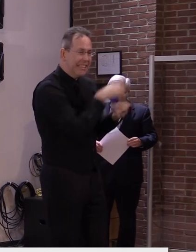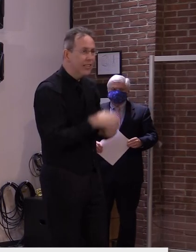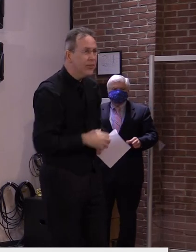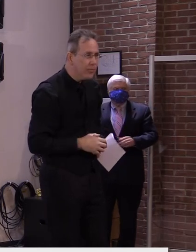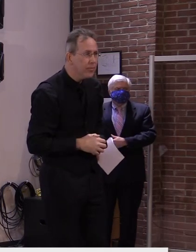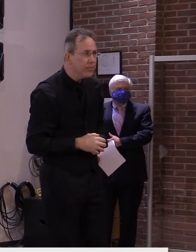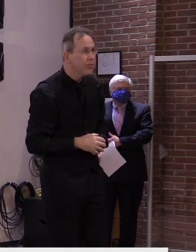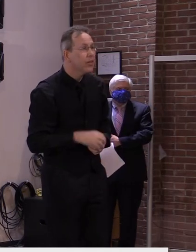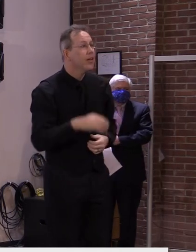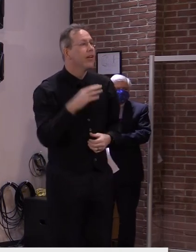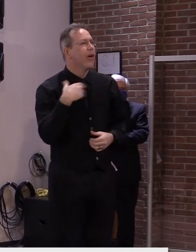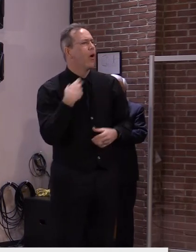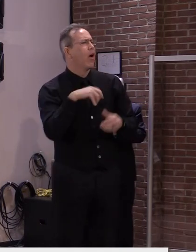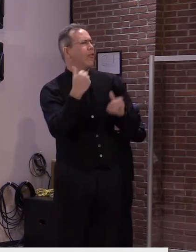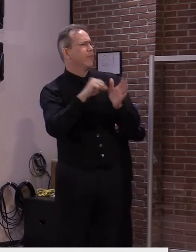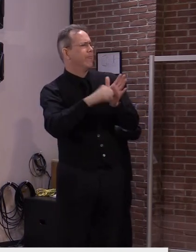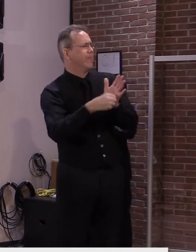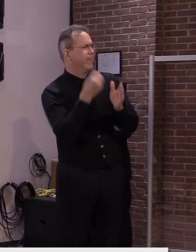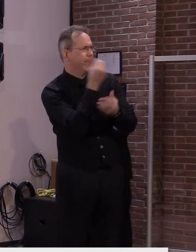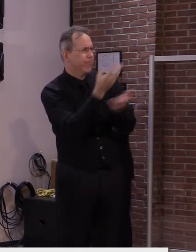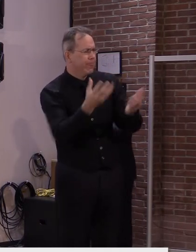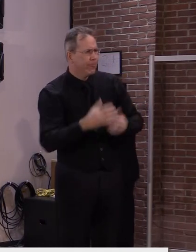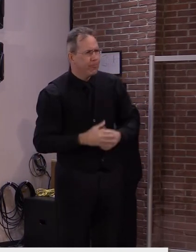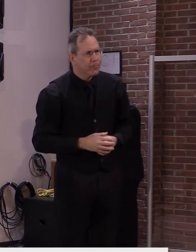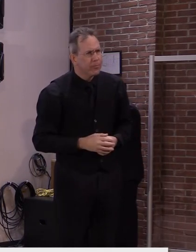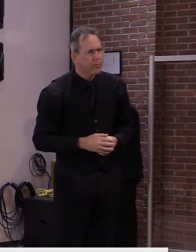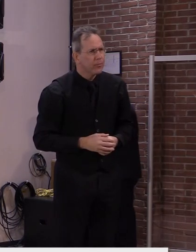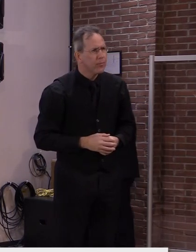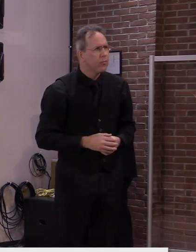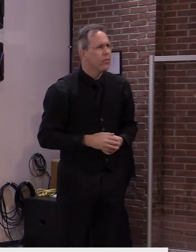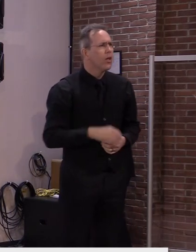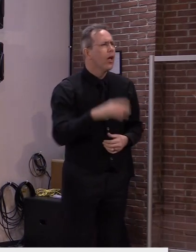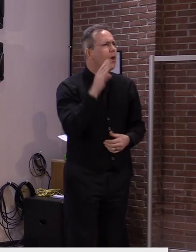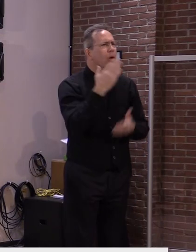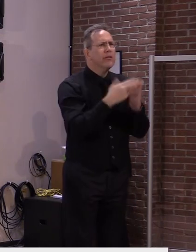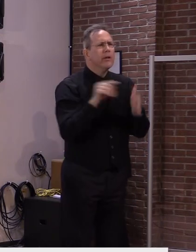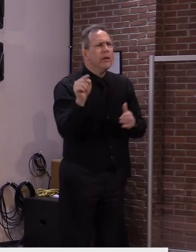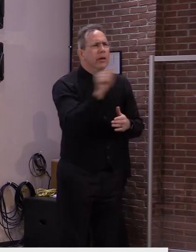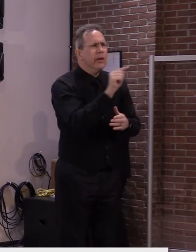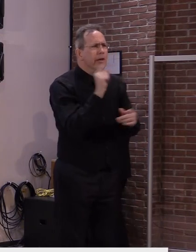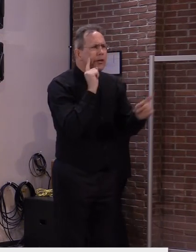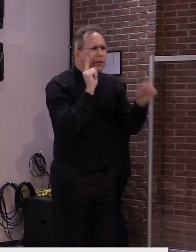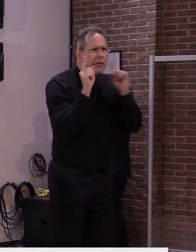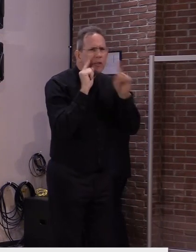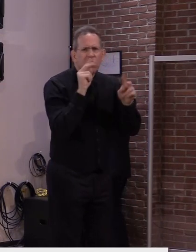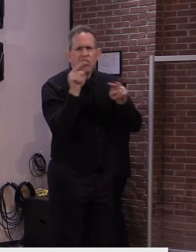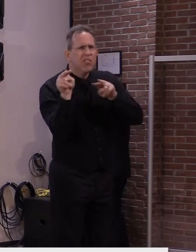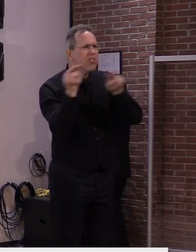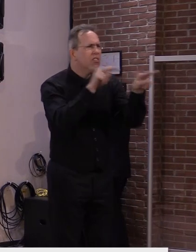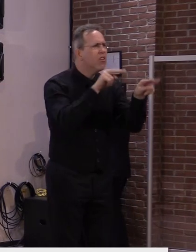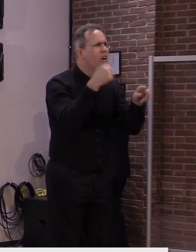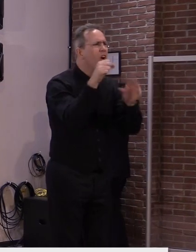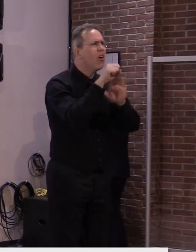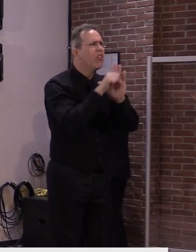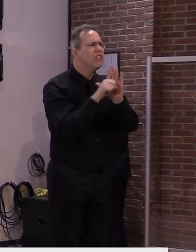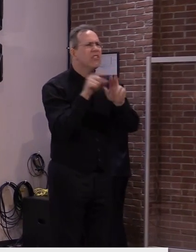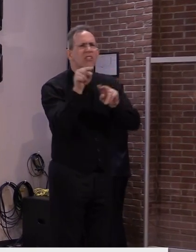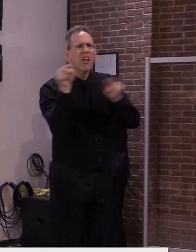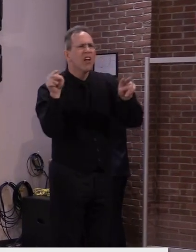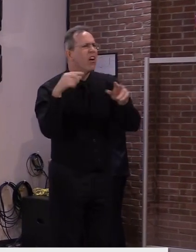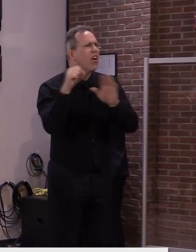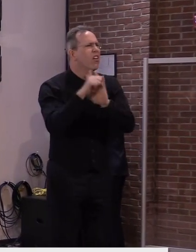again. As I know, many continue to wonder why other states have broader eligibility than